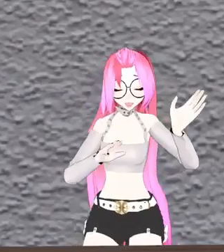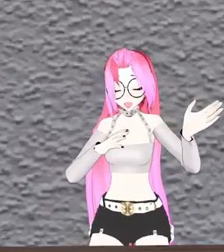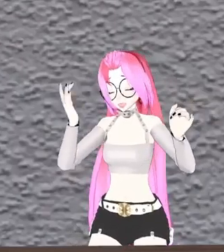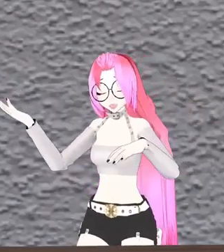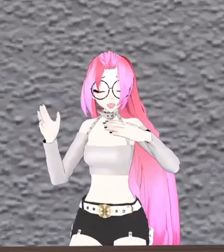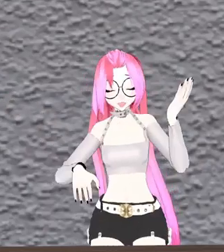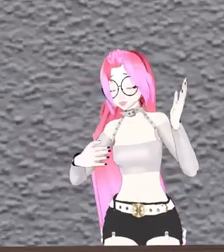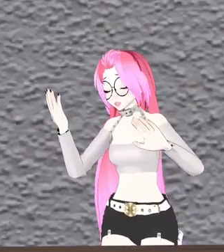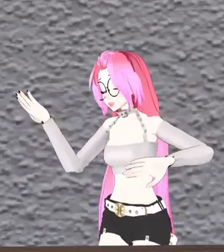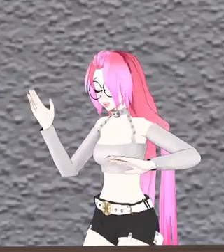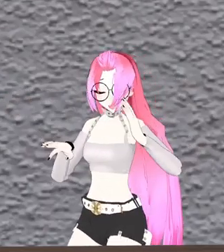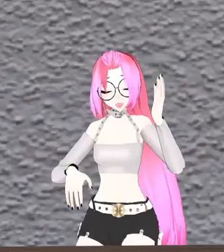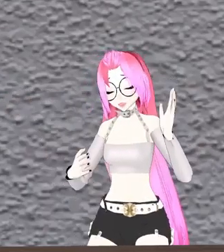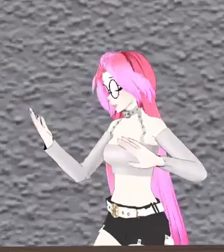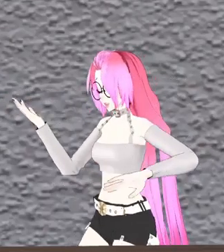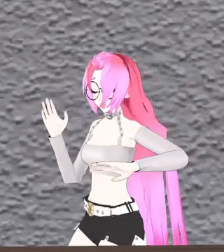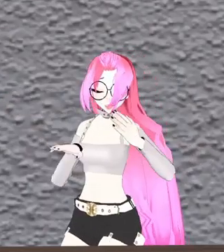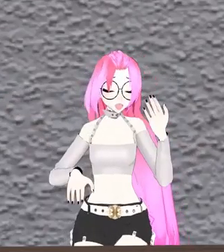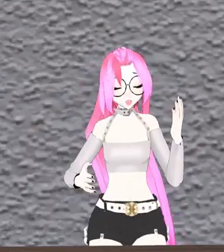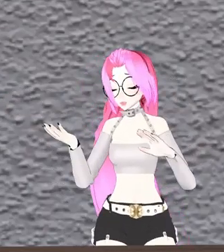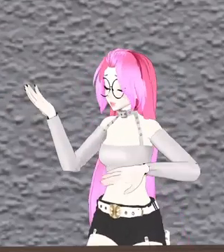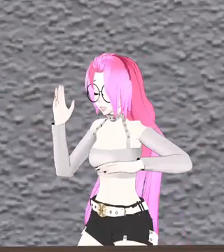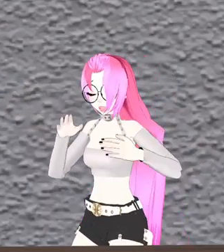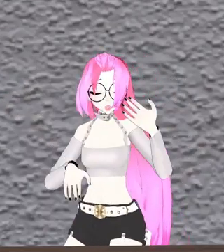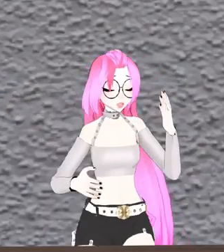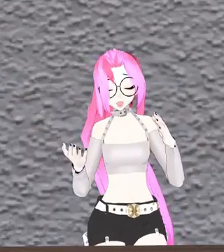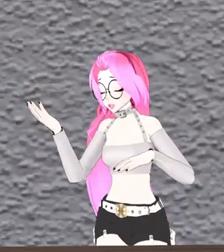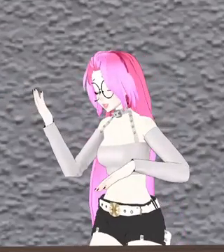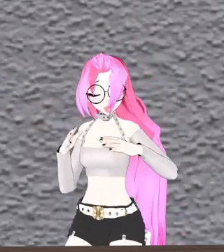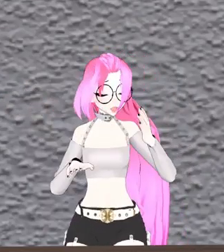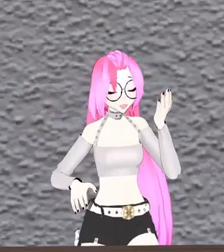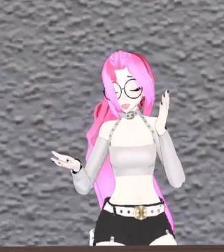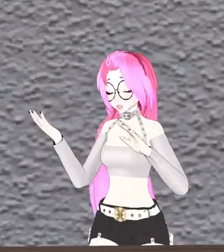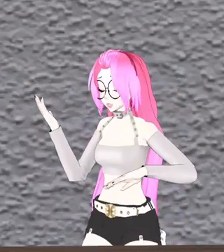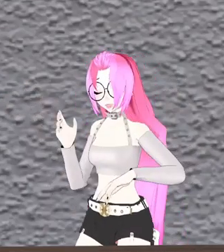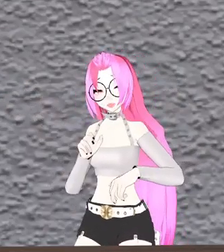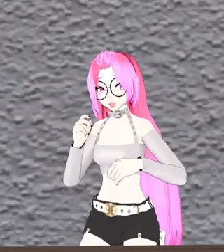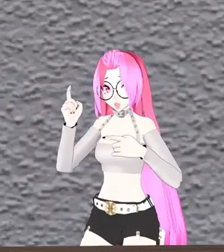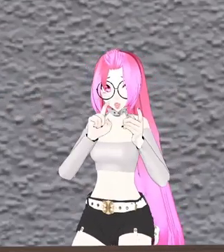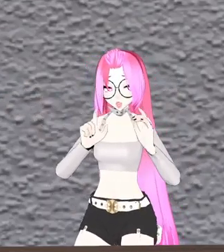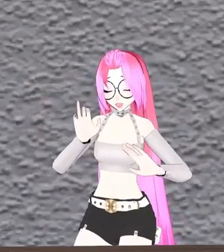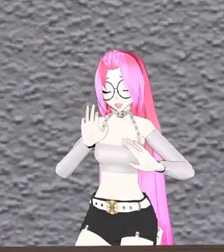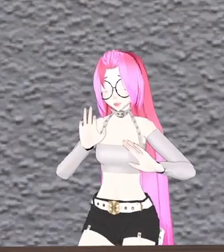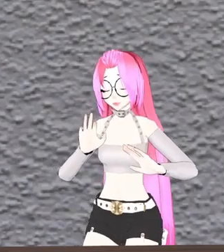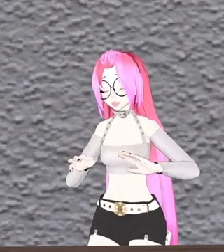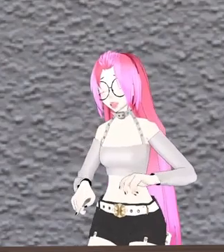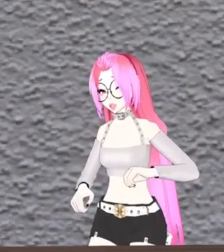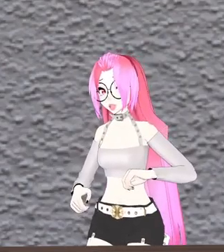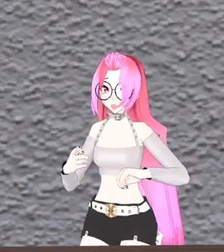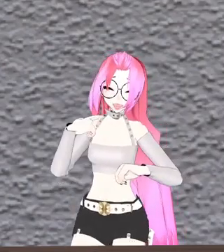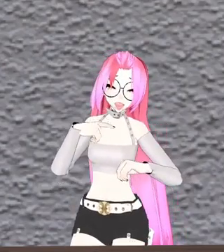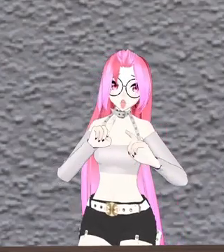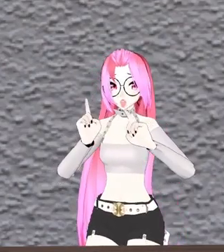you're not shifting every single time. So if I'm juggling my signs like this, that's confusing. But if I'm, like, I go